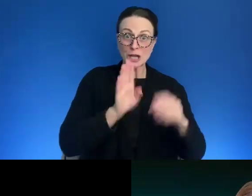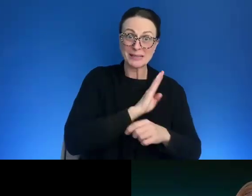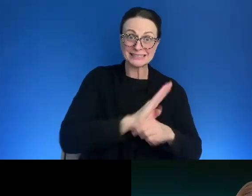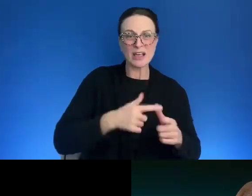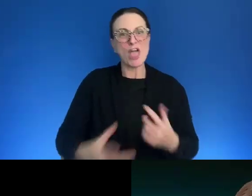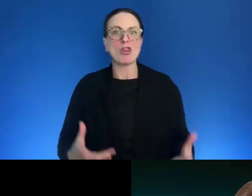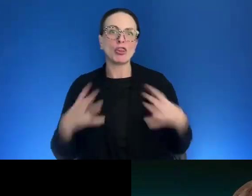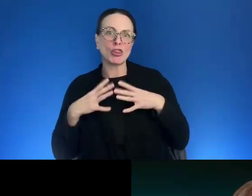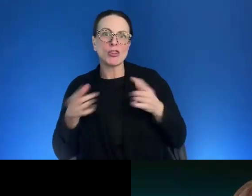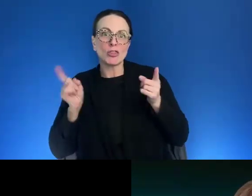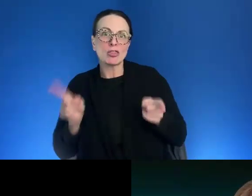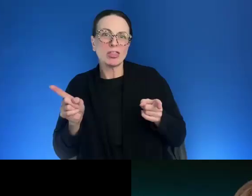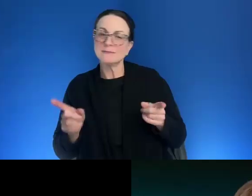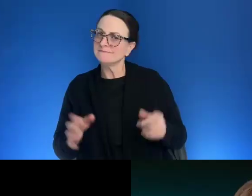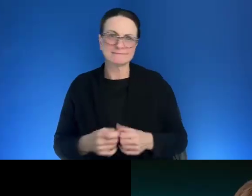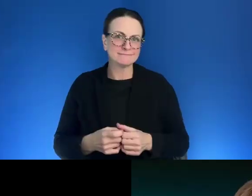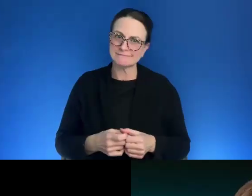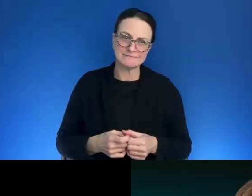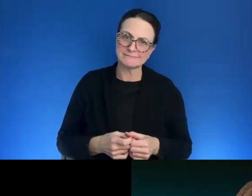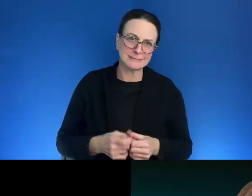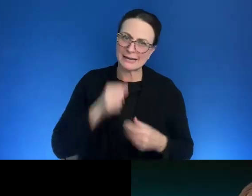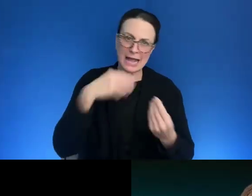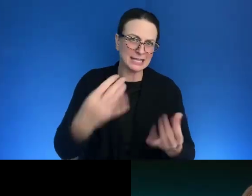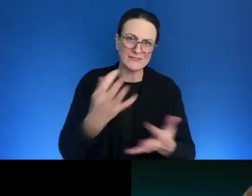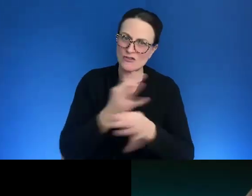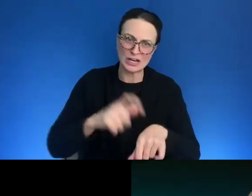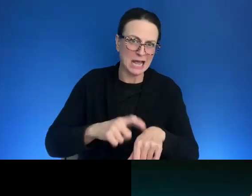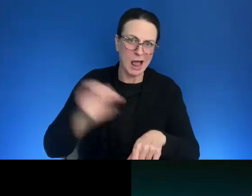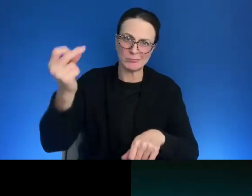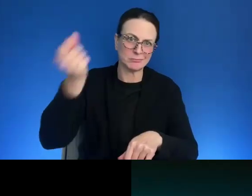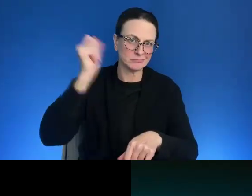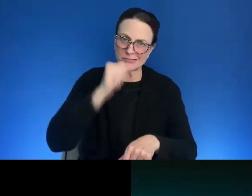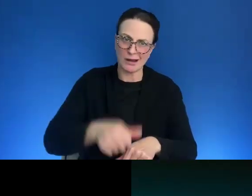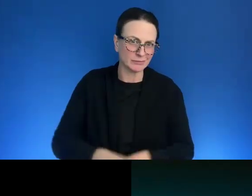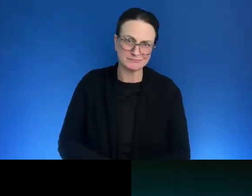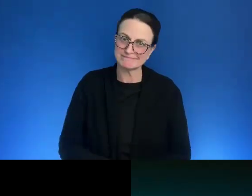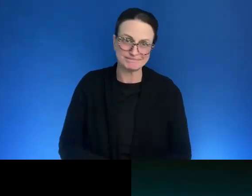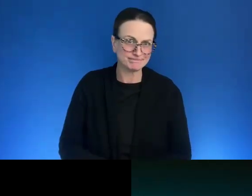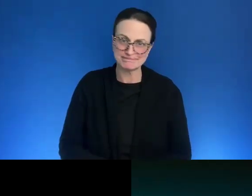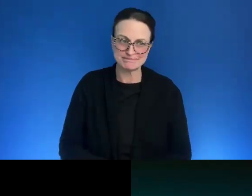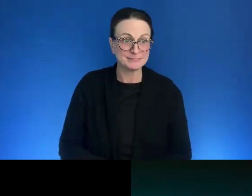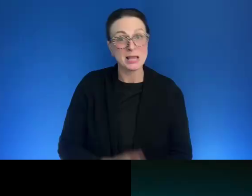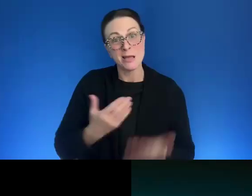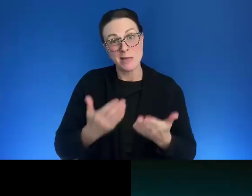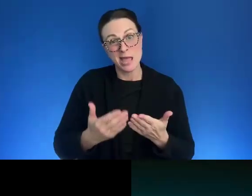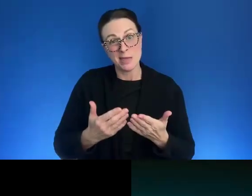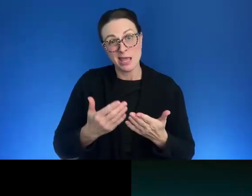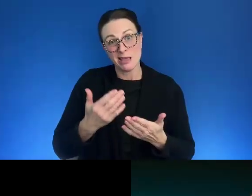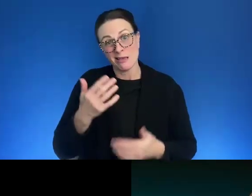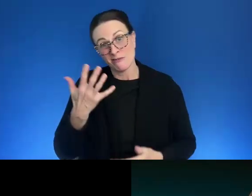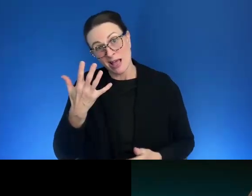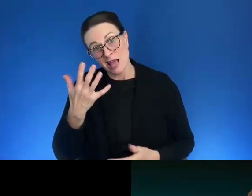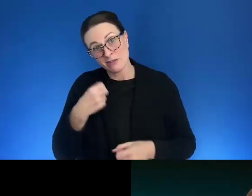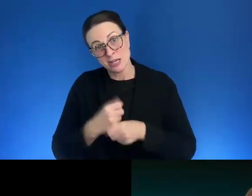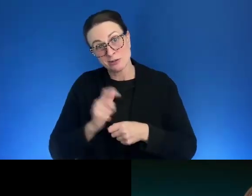and then, because you want some free time, because that's not going to happen. That's not realistic. Maybe after 5 or